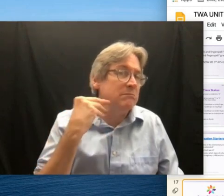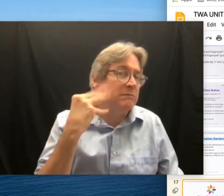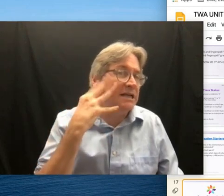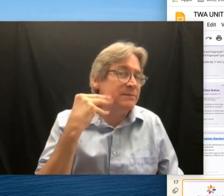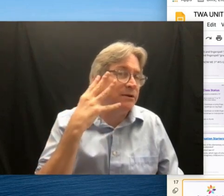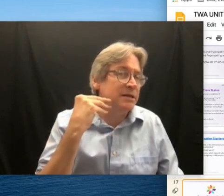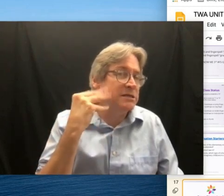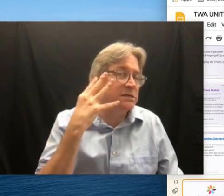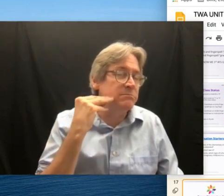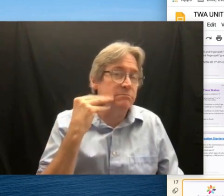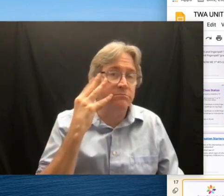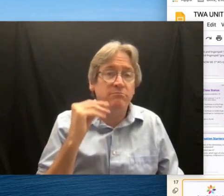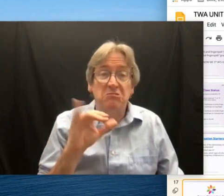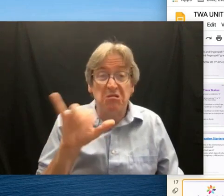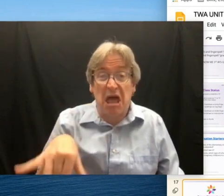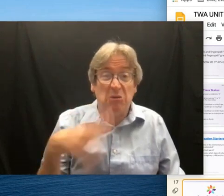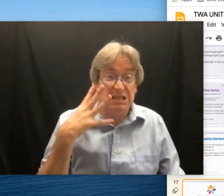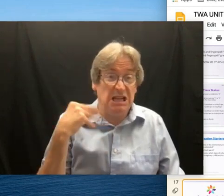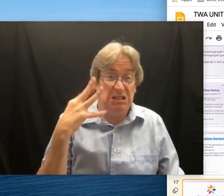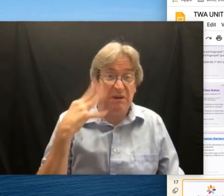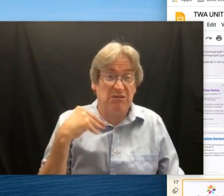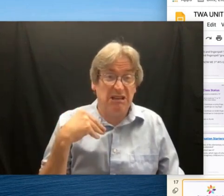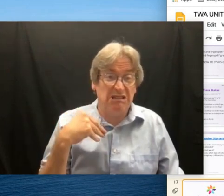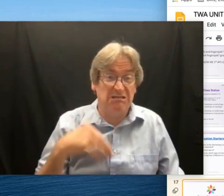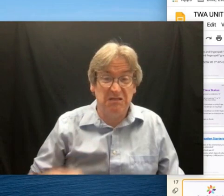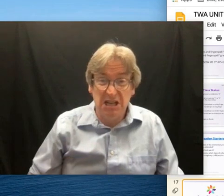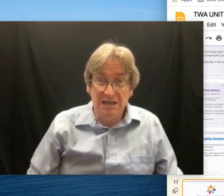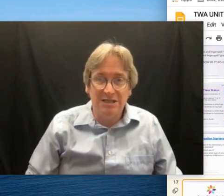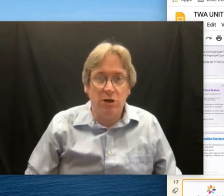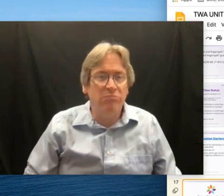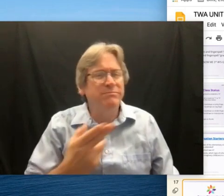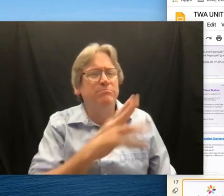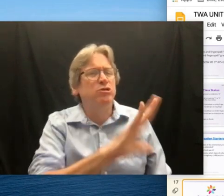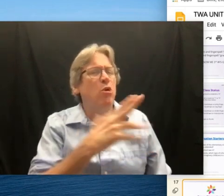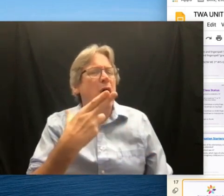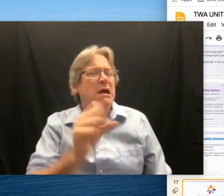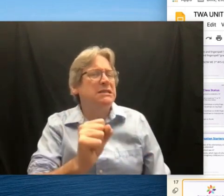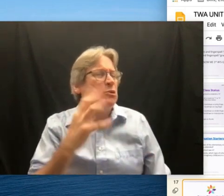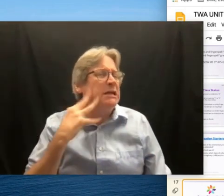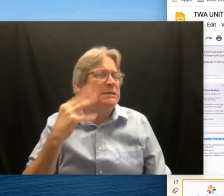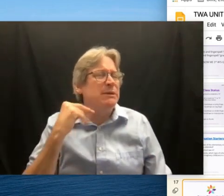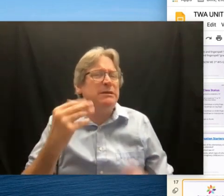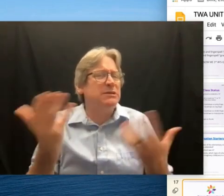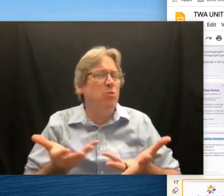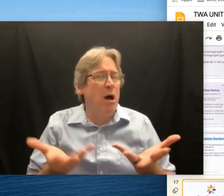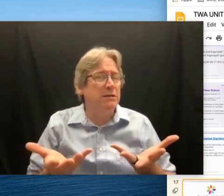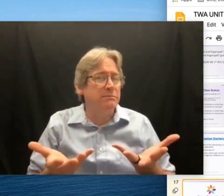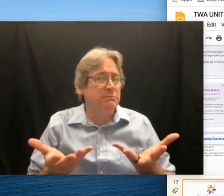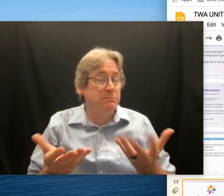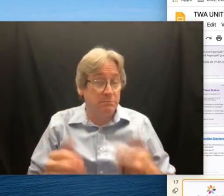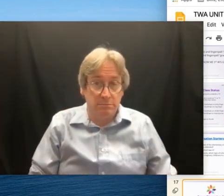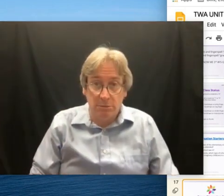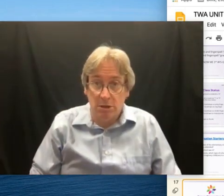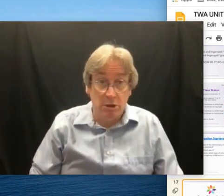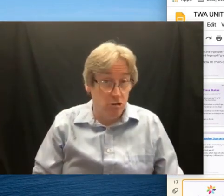hand. Experience. That was an experience. So high school experience, what?